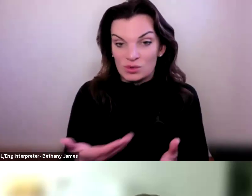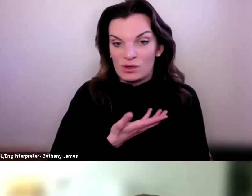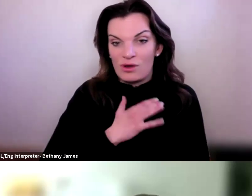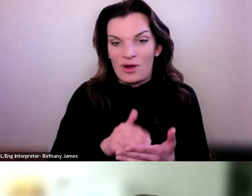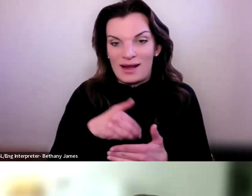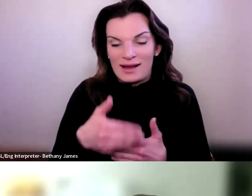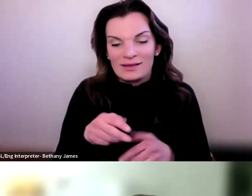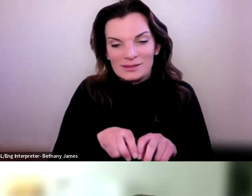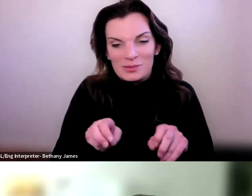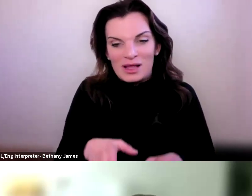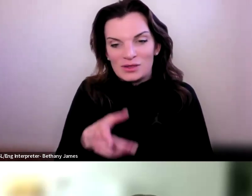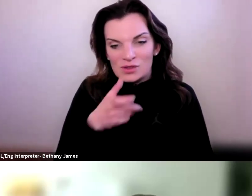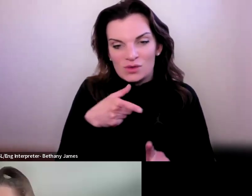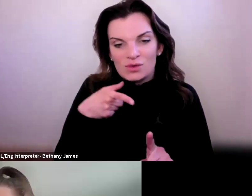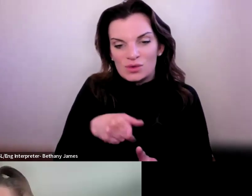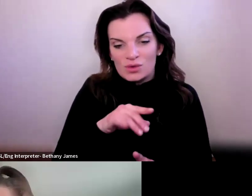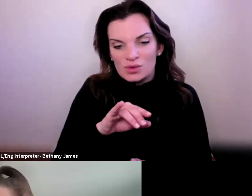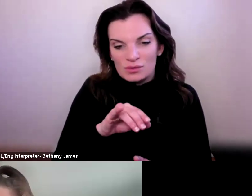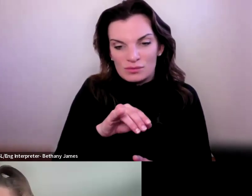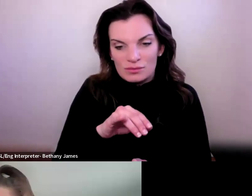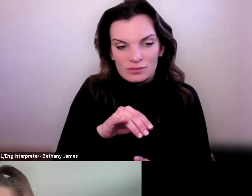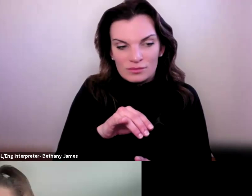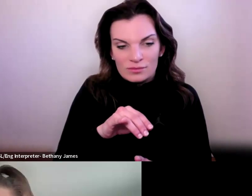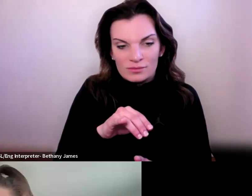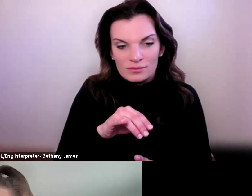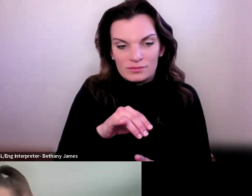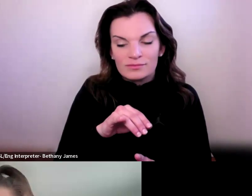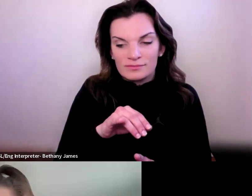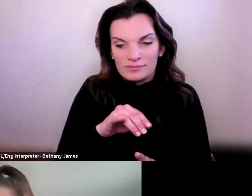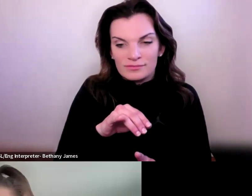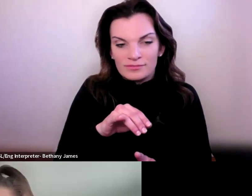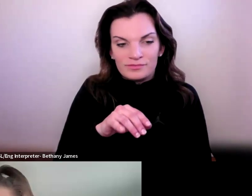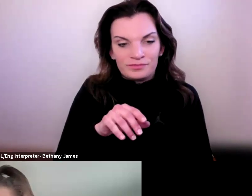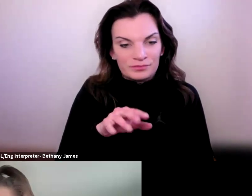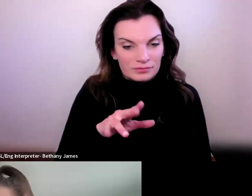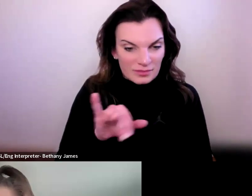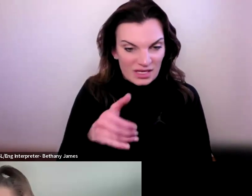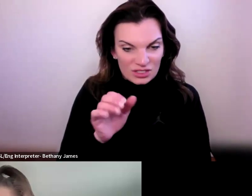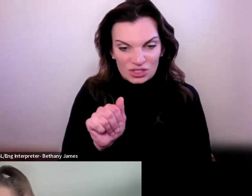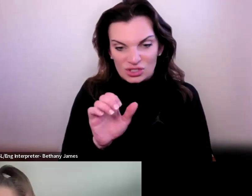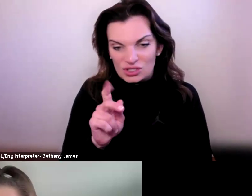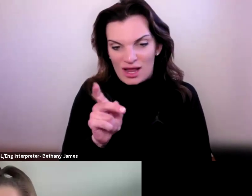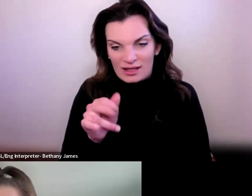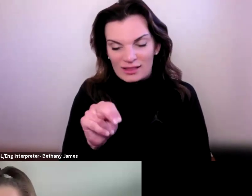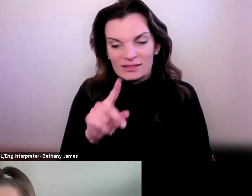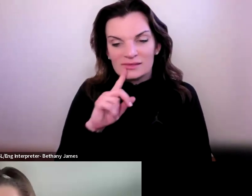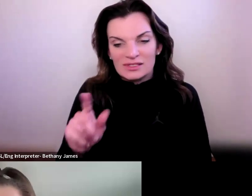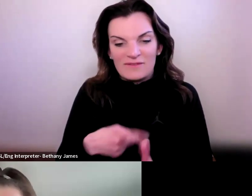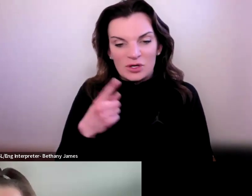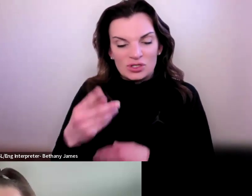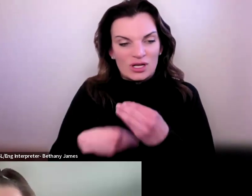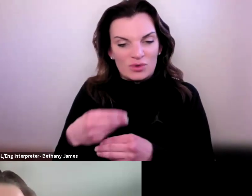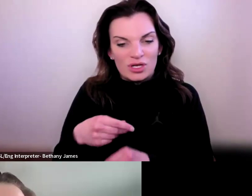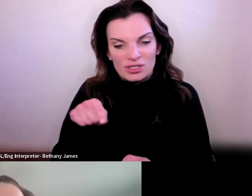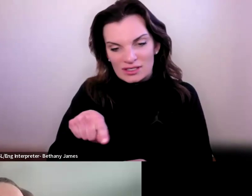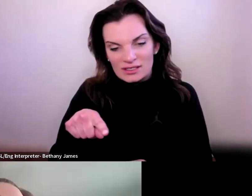next panelist, Jacqueline Luciano. Jacqueline E. Luciano is a first-generation Filipino-American wife and mother